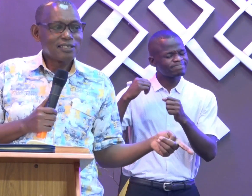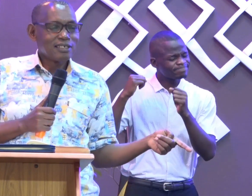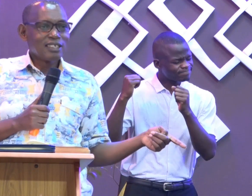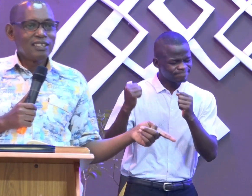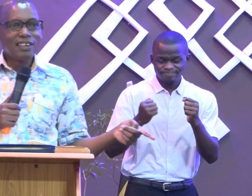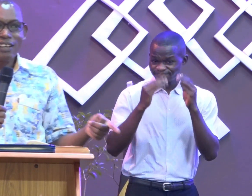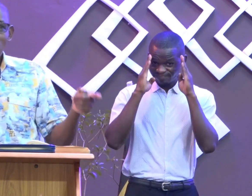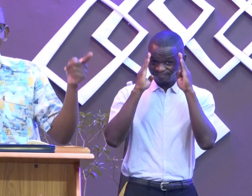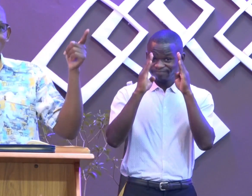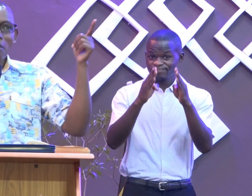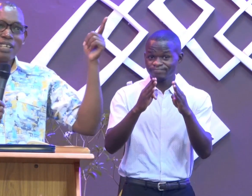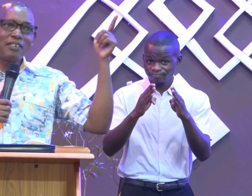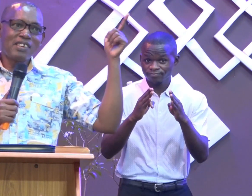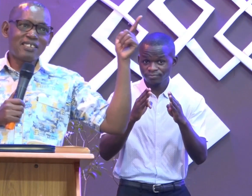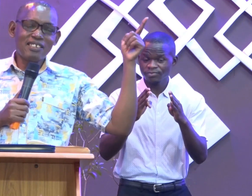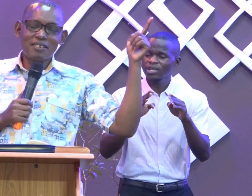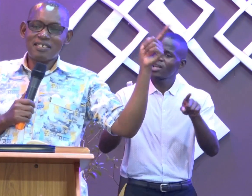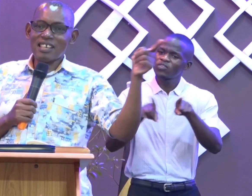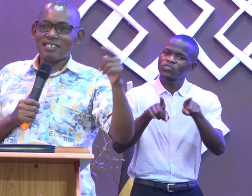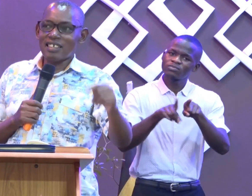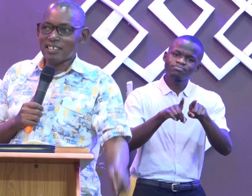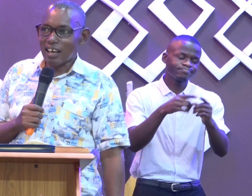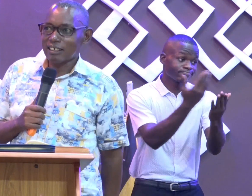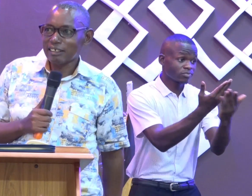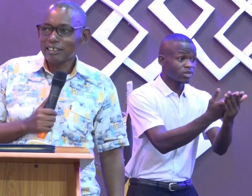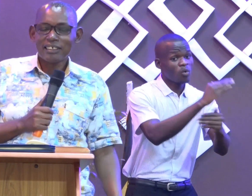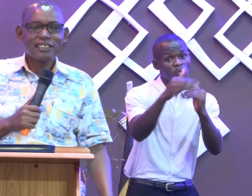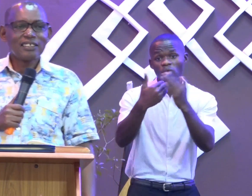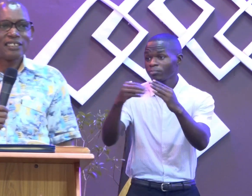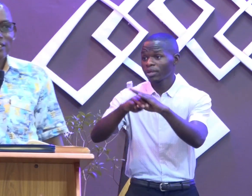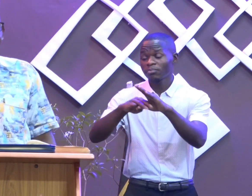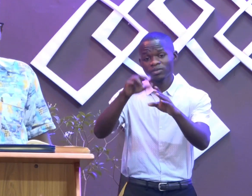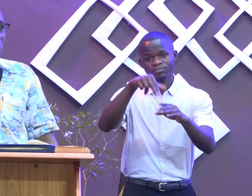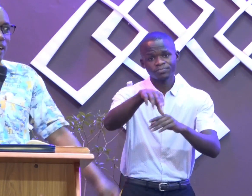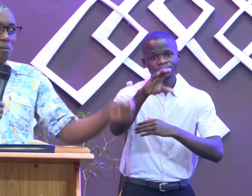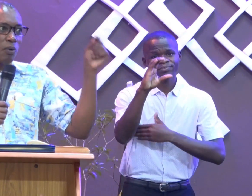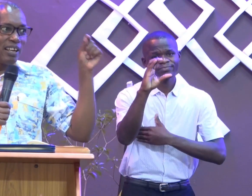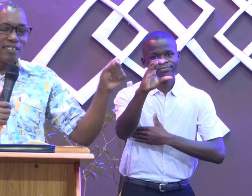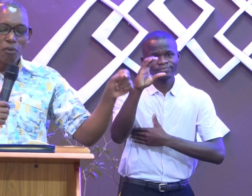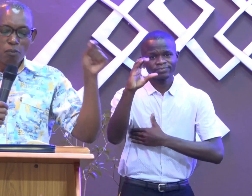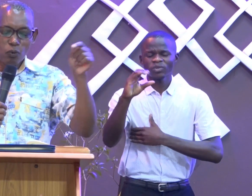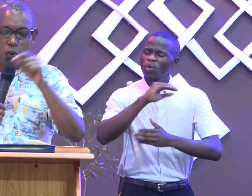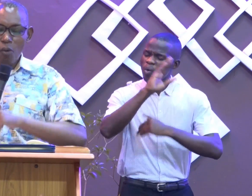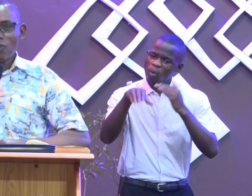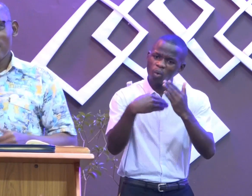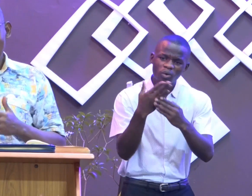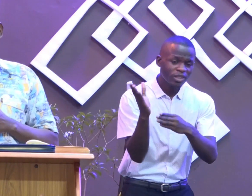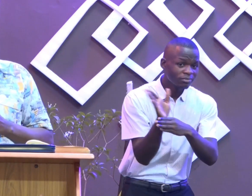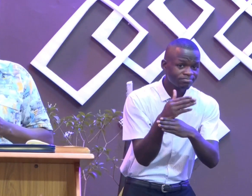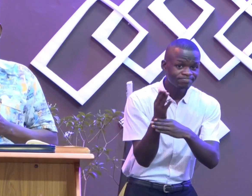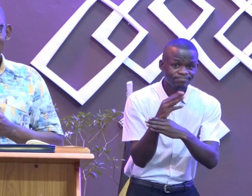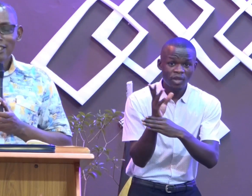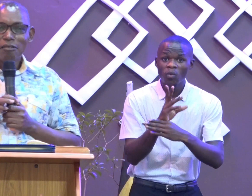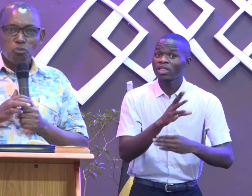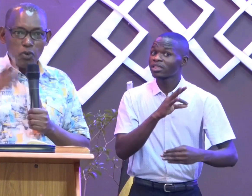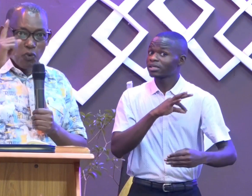Be steady fast. Nange mbasaba bana United Christian Center. I'm also beseeching you help you see people. Banabuweleza bw'omuntu w'omunda. Of